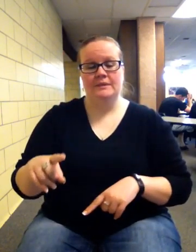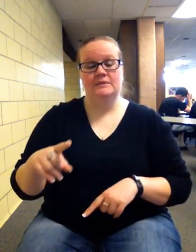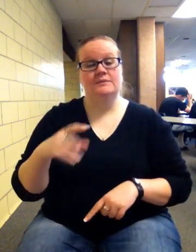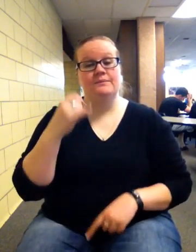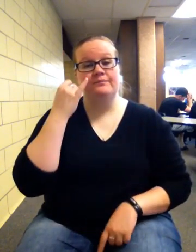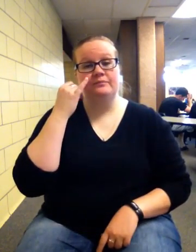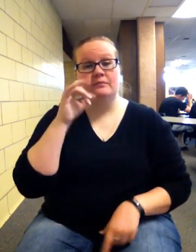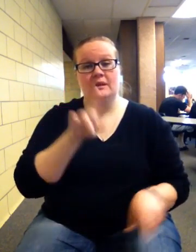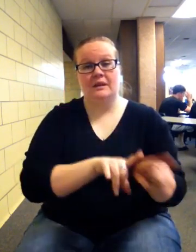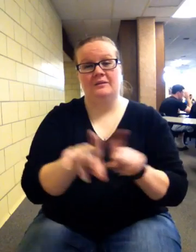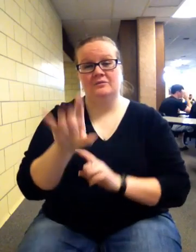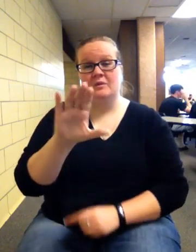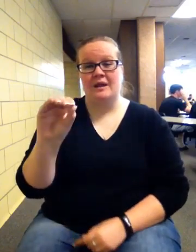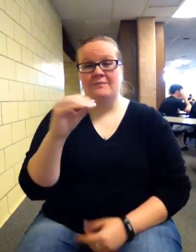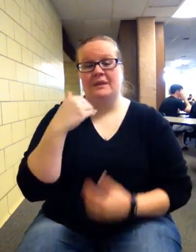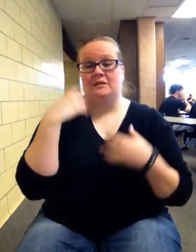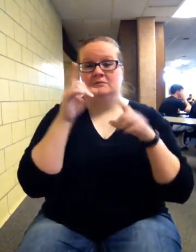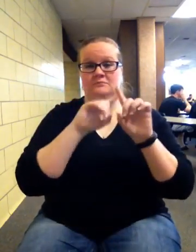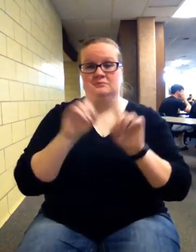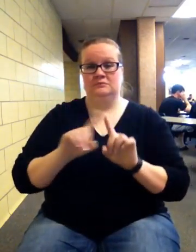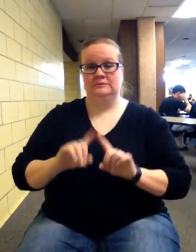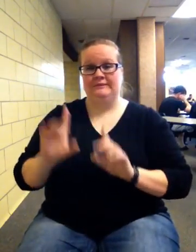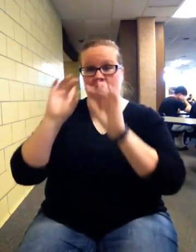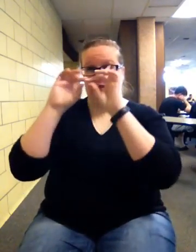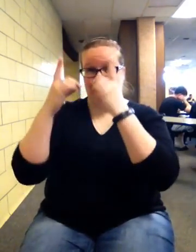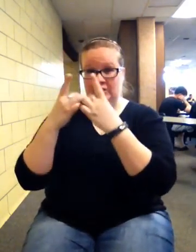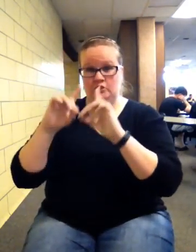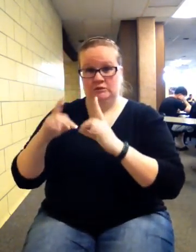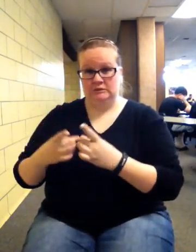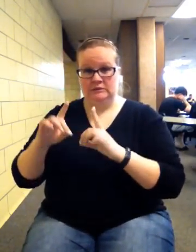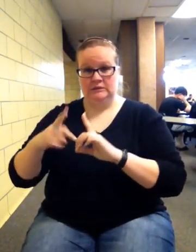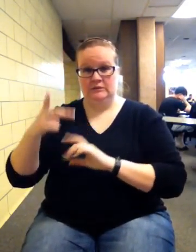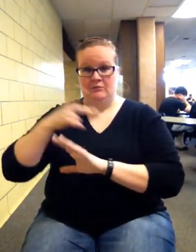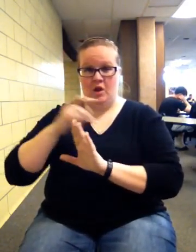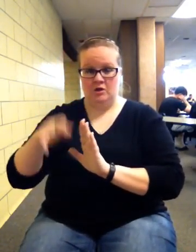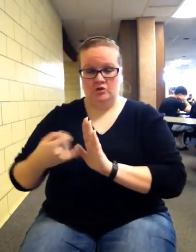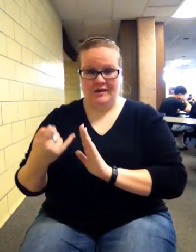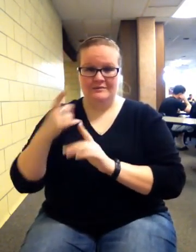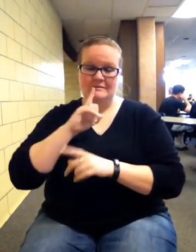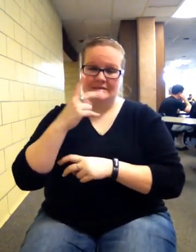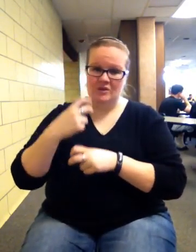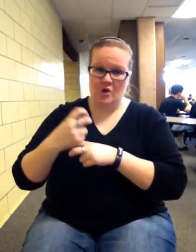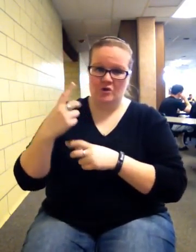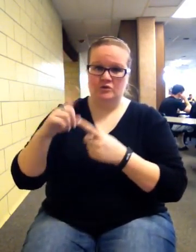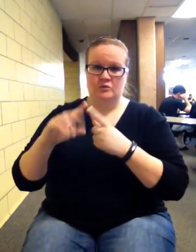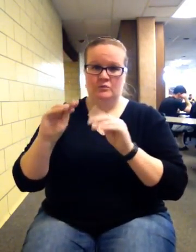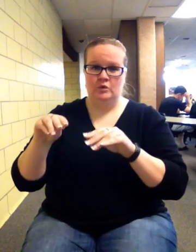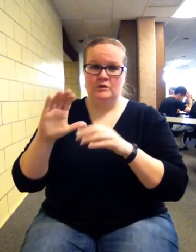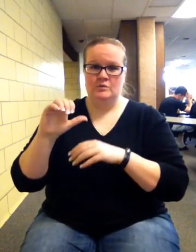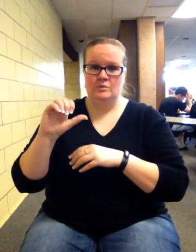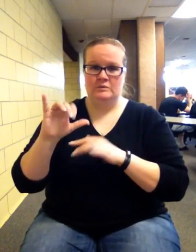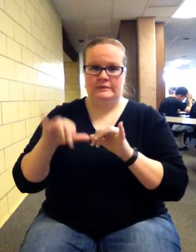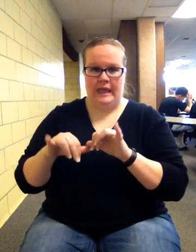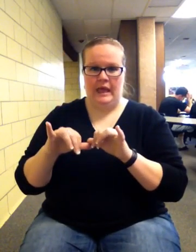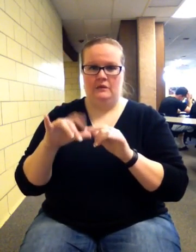a company and you have all these different divisions, and you have all these different projects, it's hard to put to scale a million dollar project and a $50